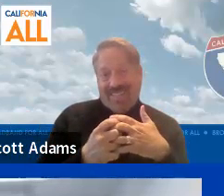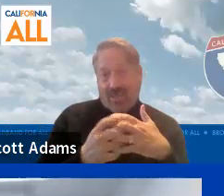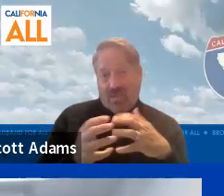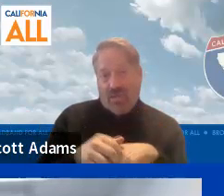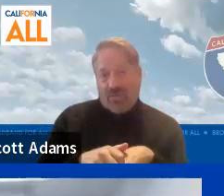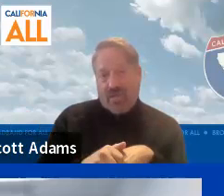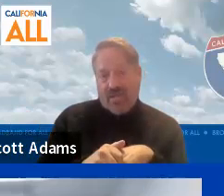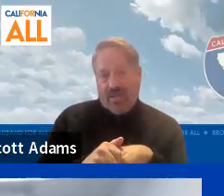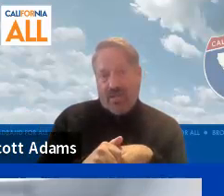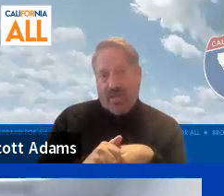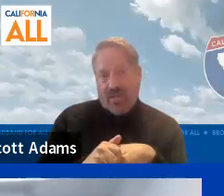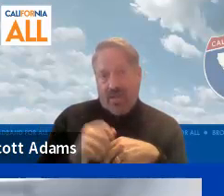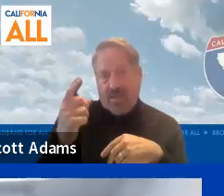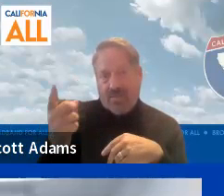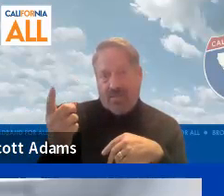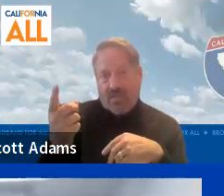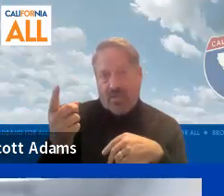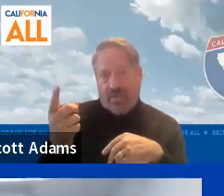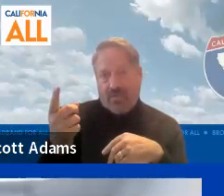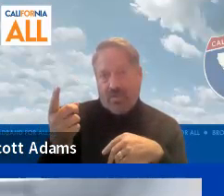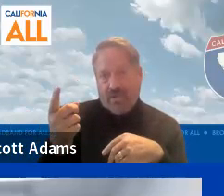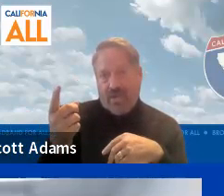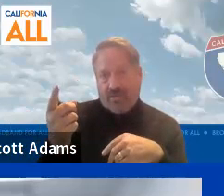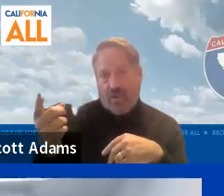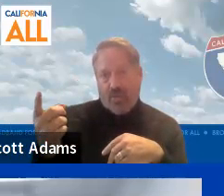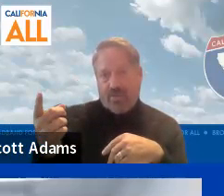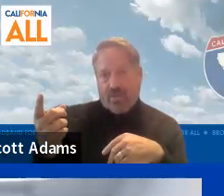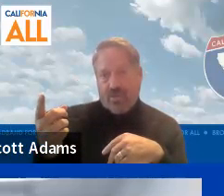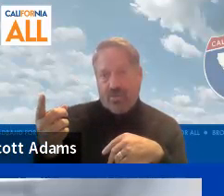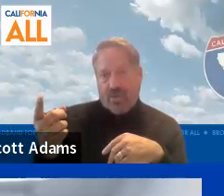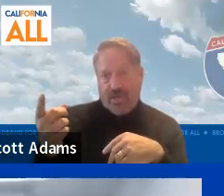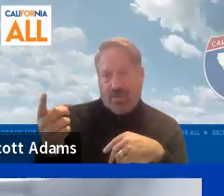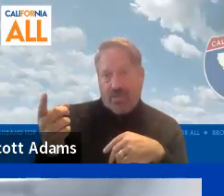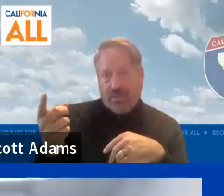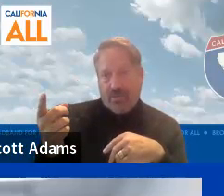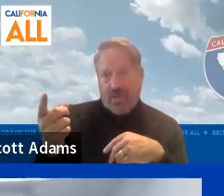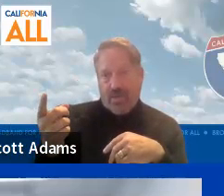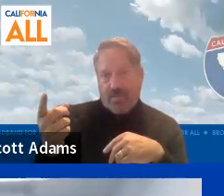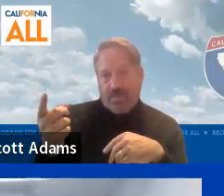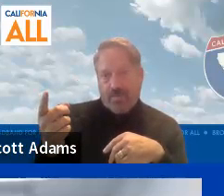I can tell you is that the digital equity survey is open till June 30th.